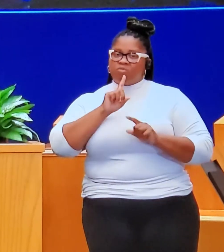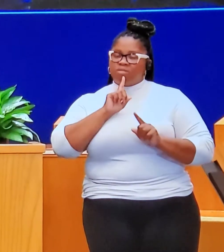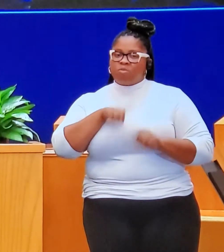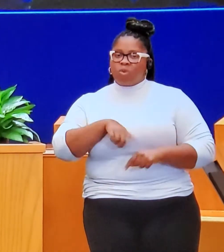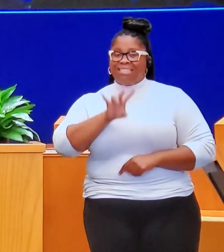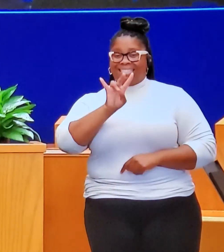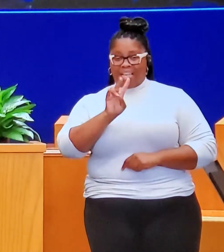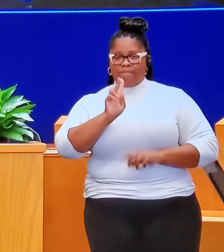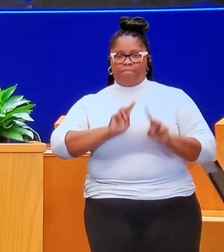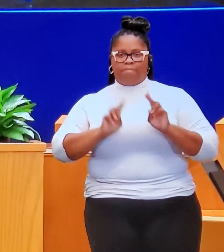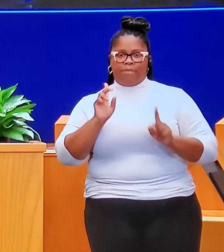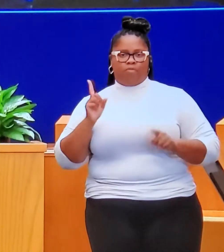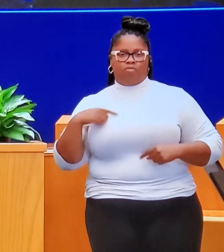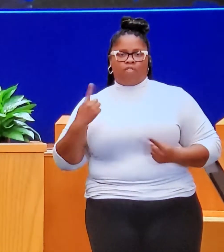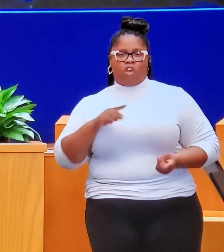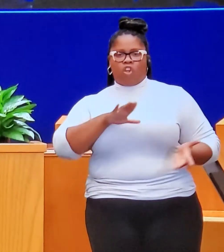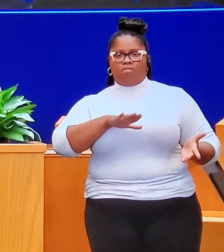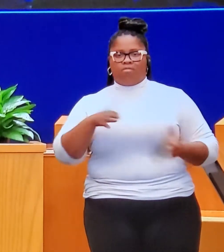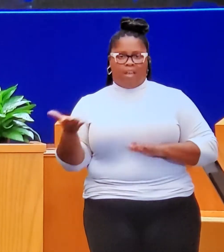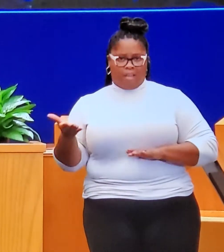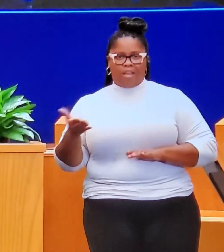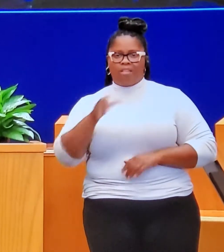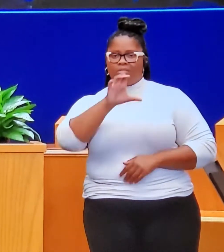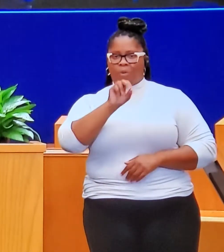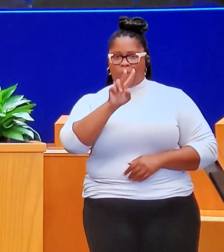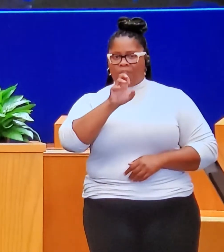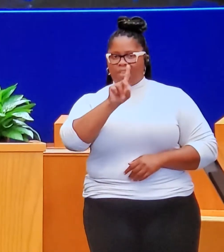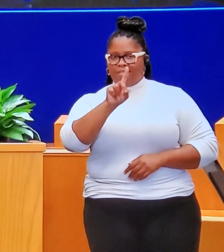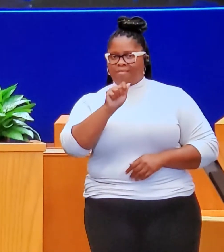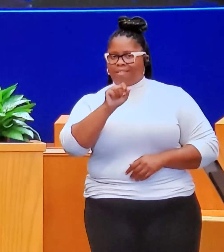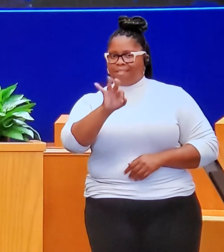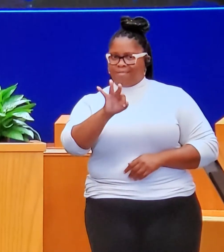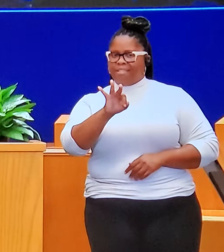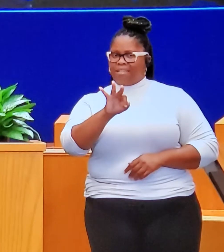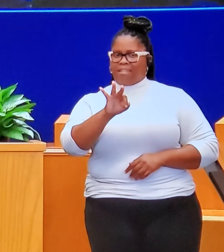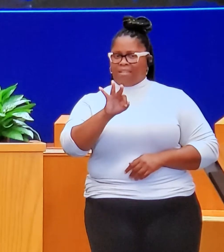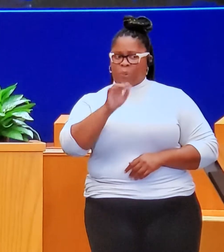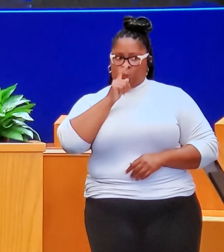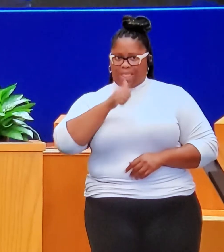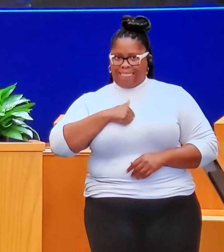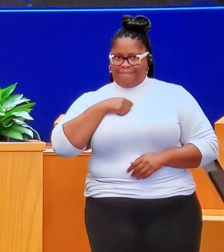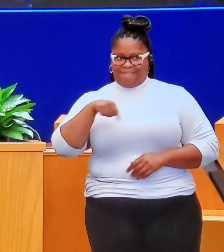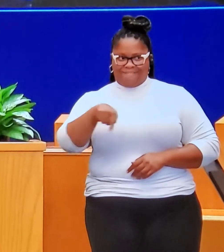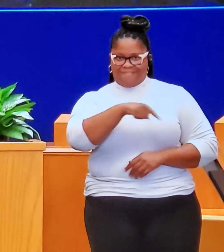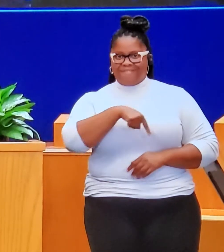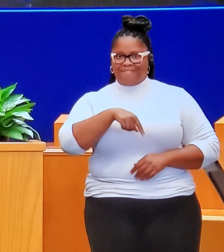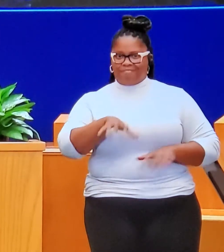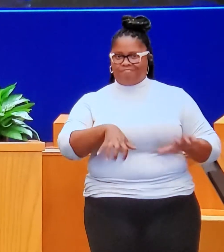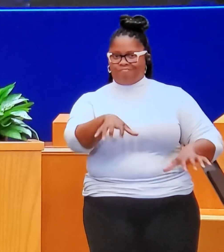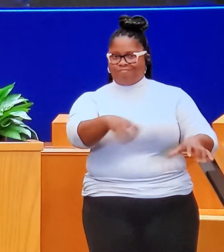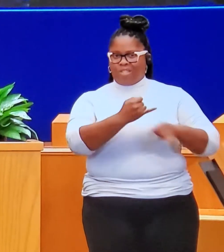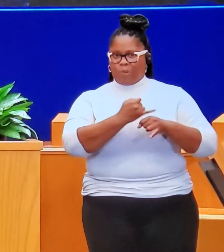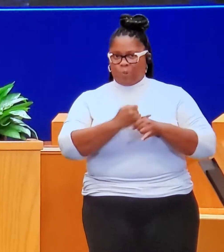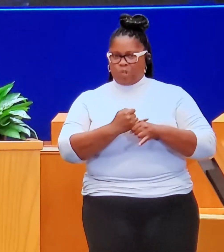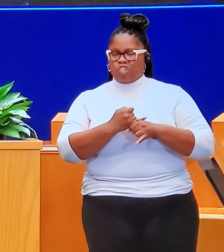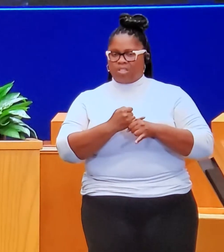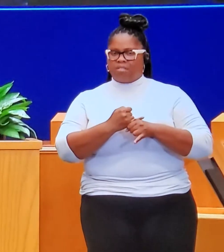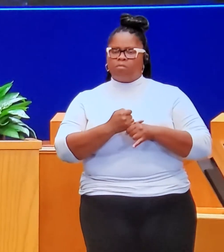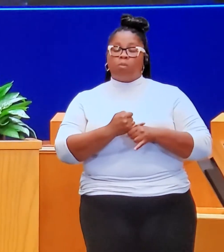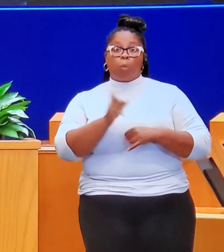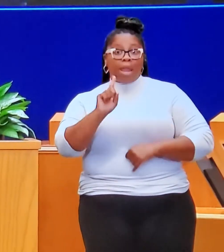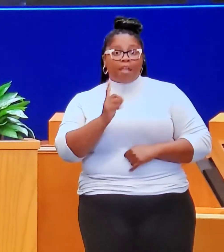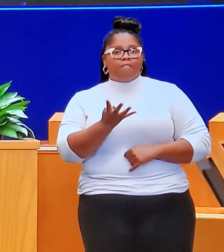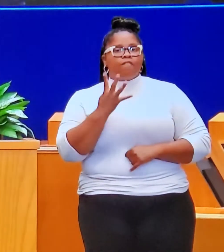people have died from COVID-19 who resided in institutional settings. The majority of these, they were in 4